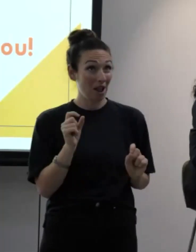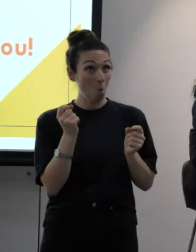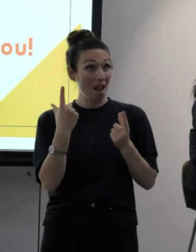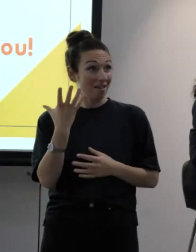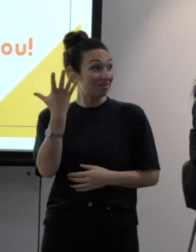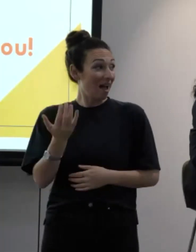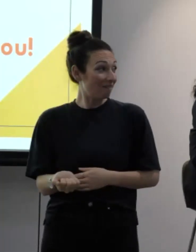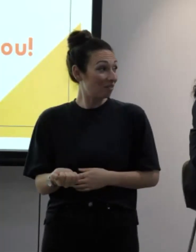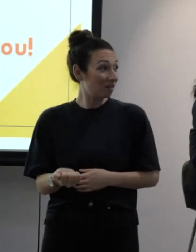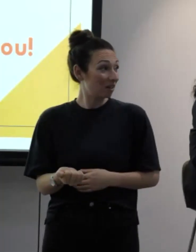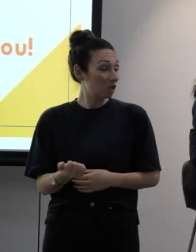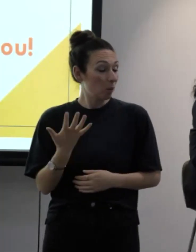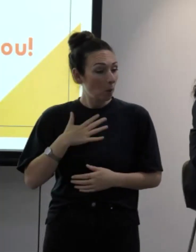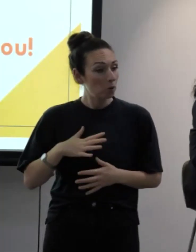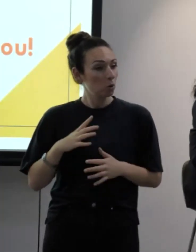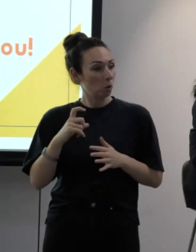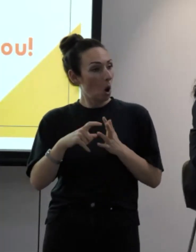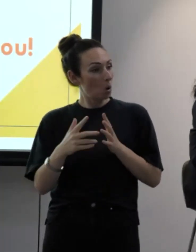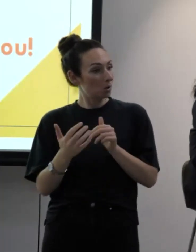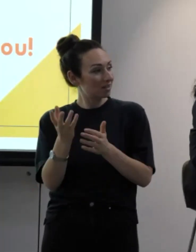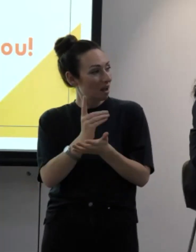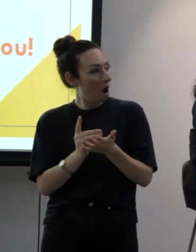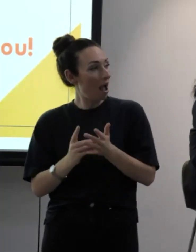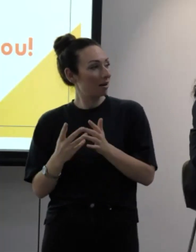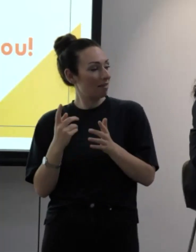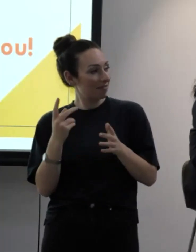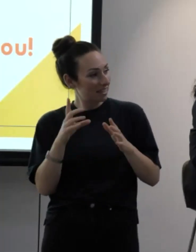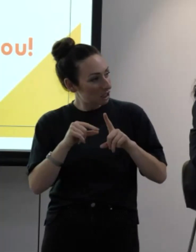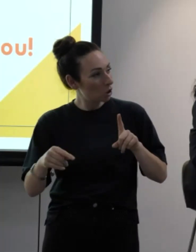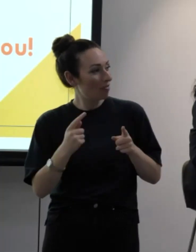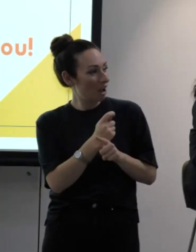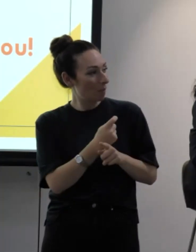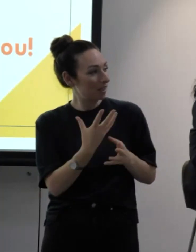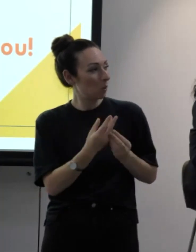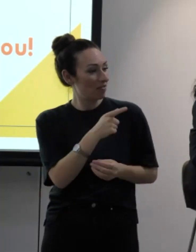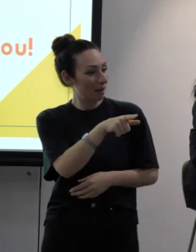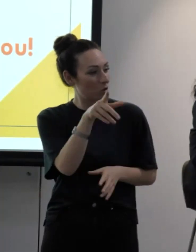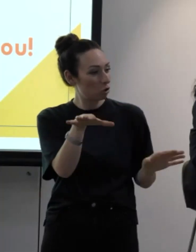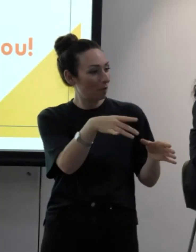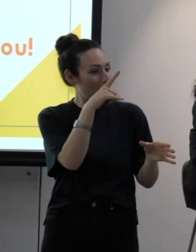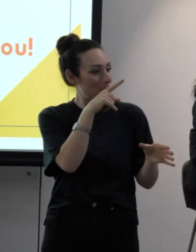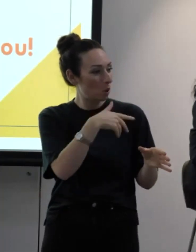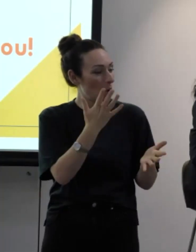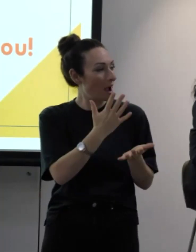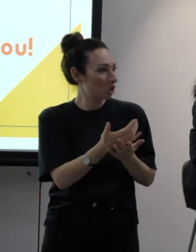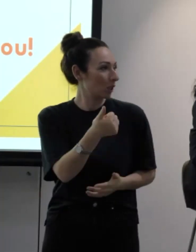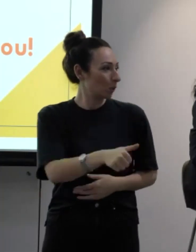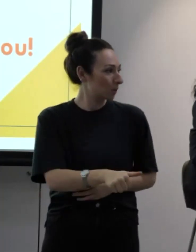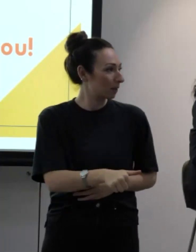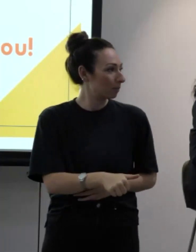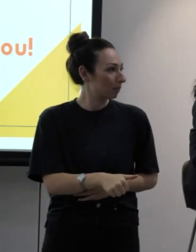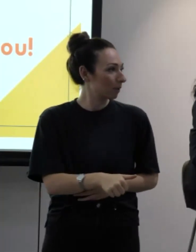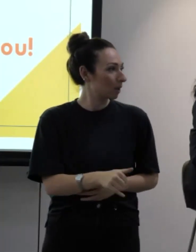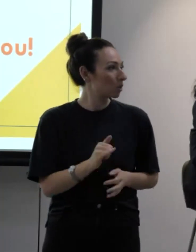there, and really co-designing these digital therapeutics and these digital solutions with the people that are going to use them. I don't think that's been done a lot. So having